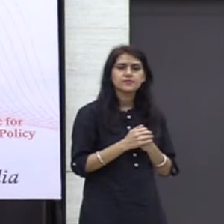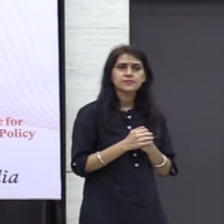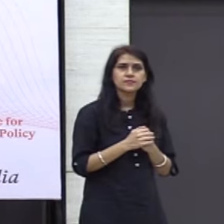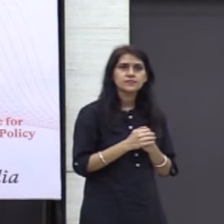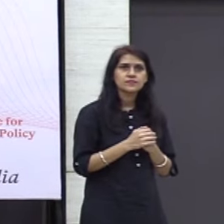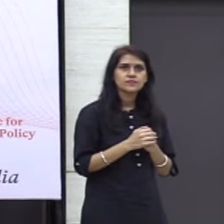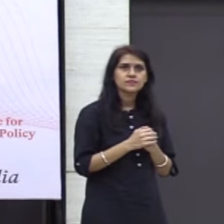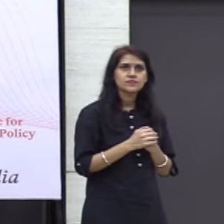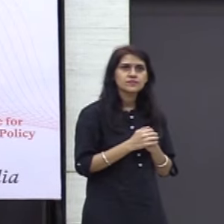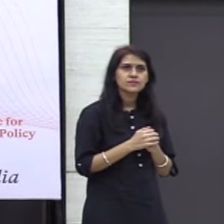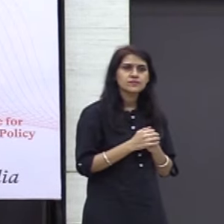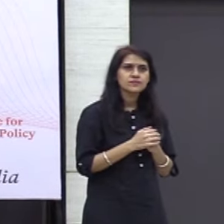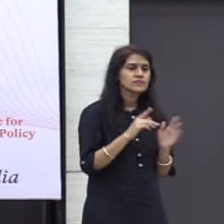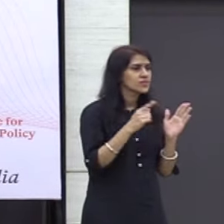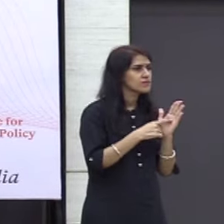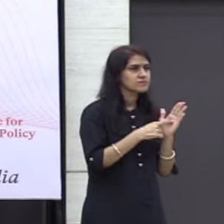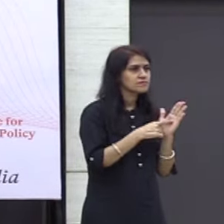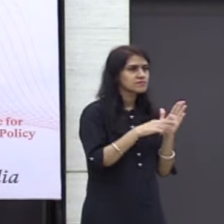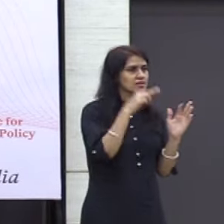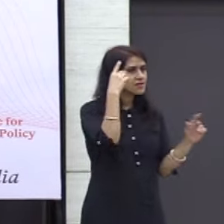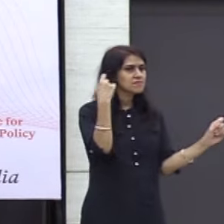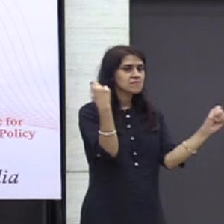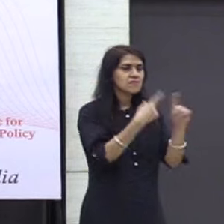They are per se unreasonable,